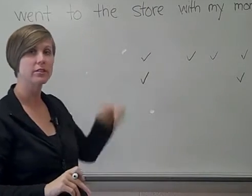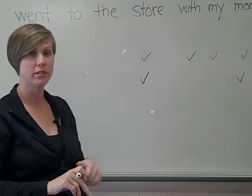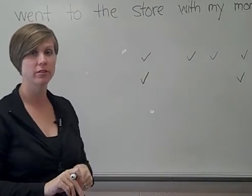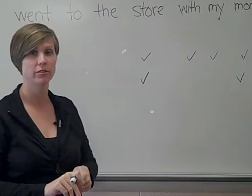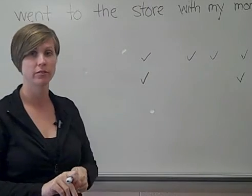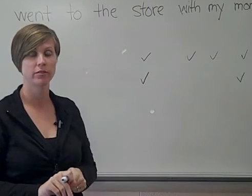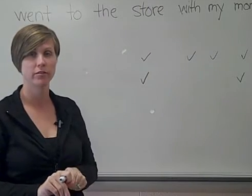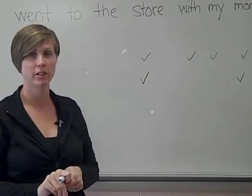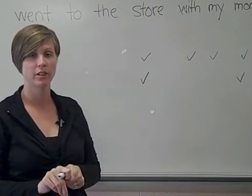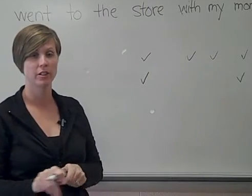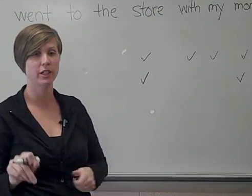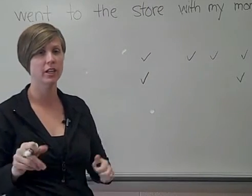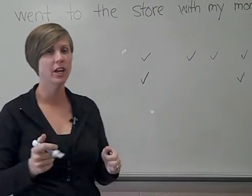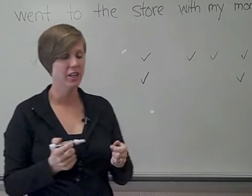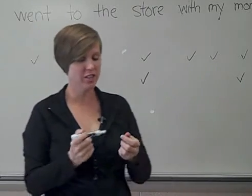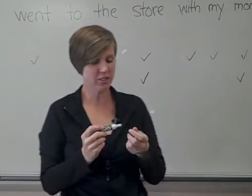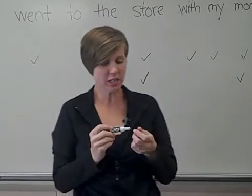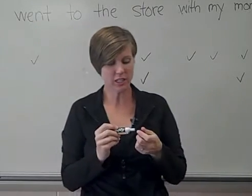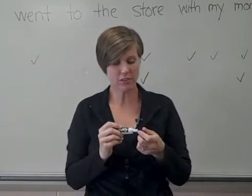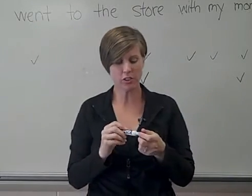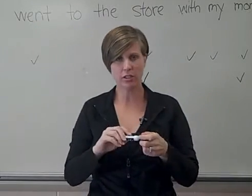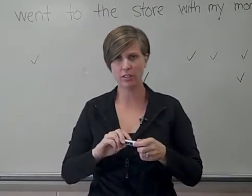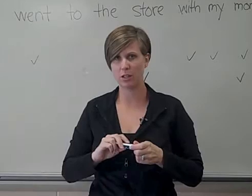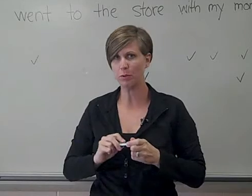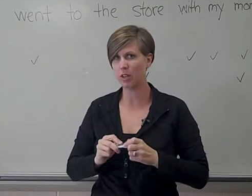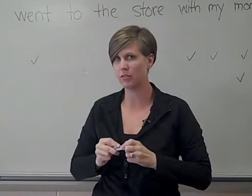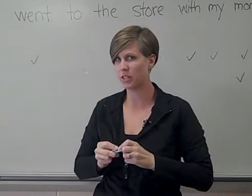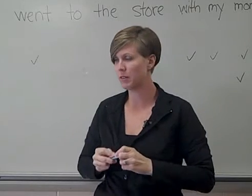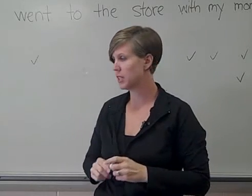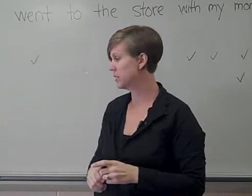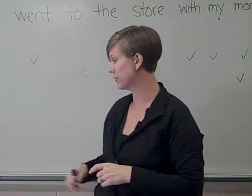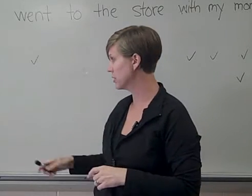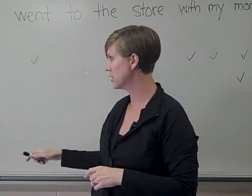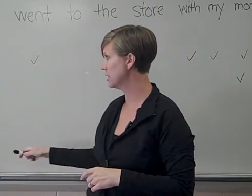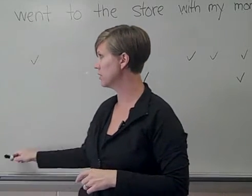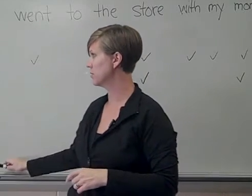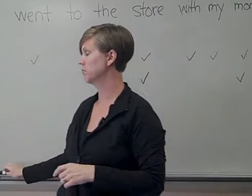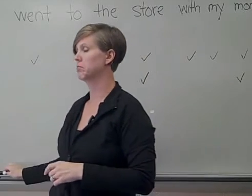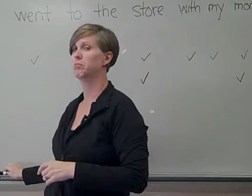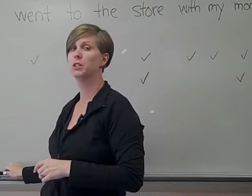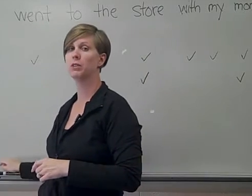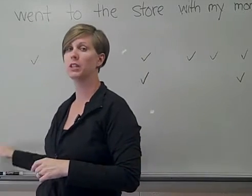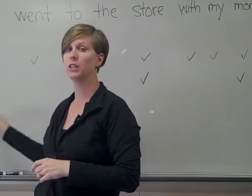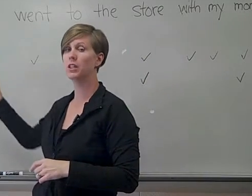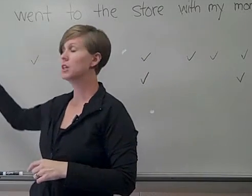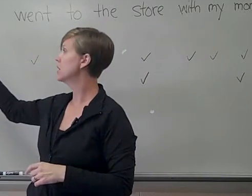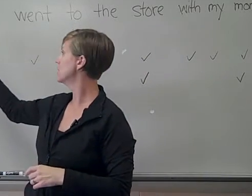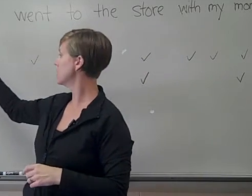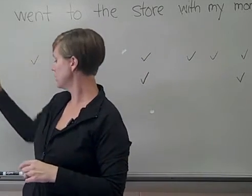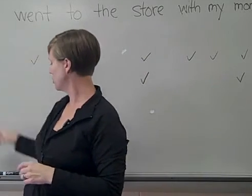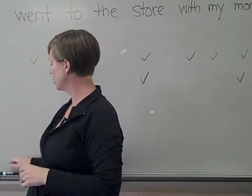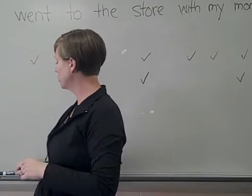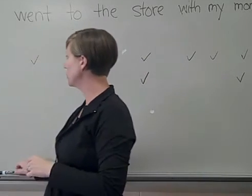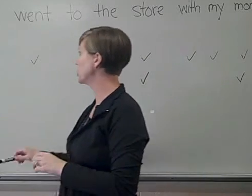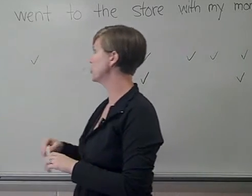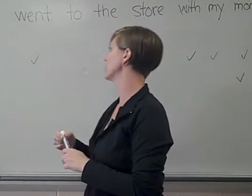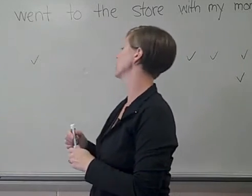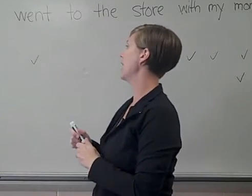past, right? That just kind of gives you an example of some of the differences between C2, which uses